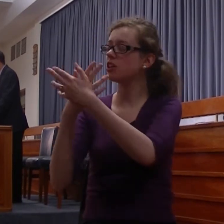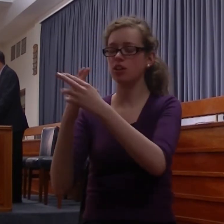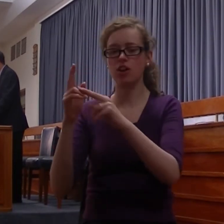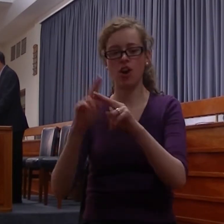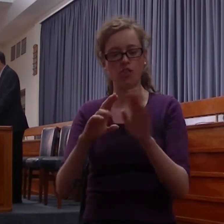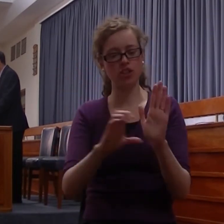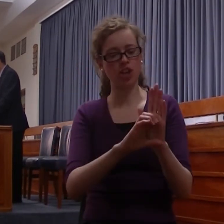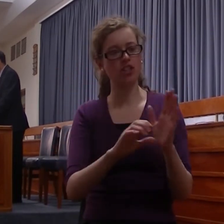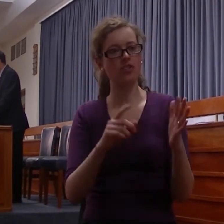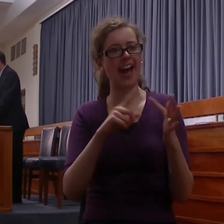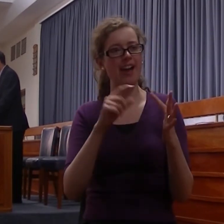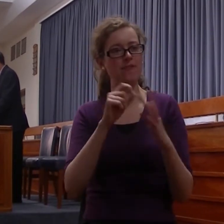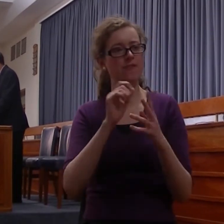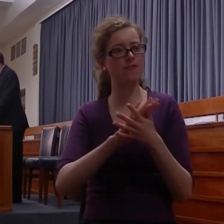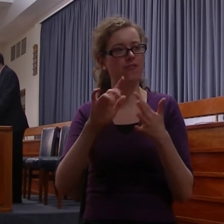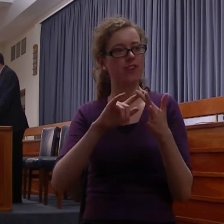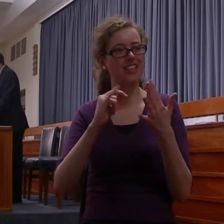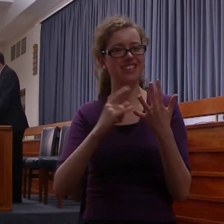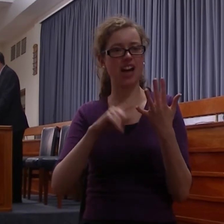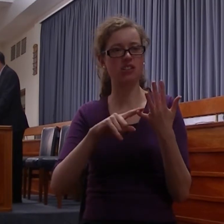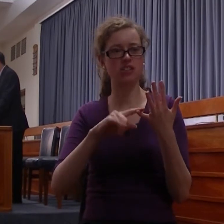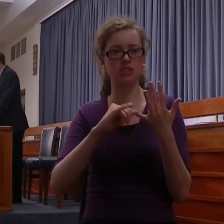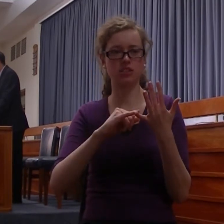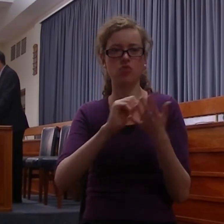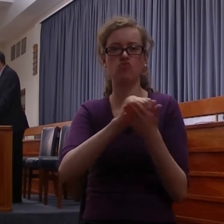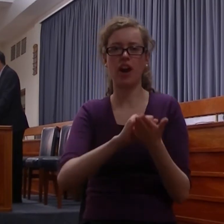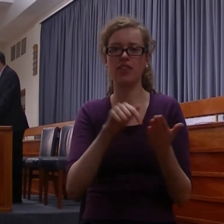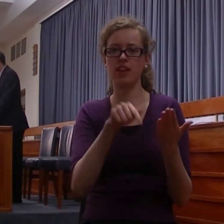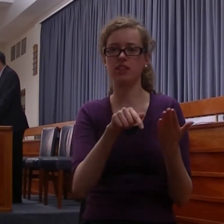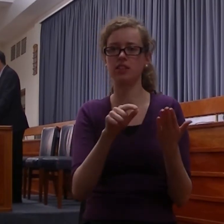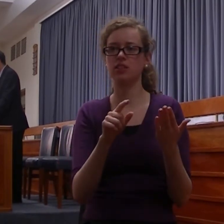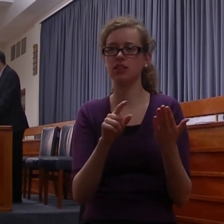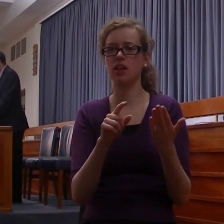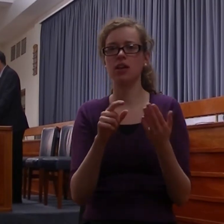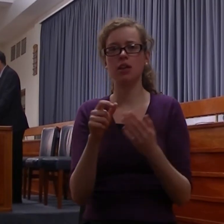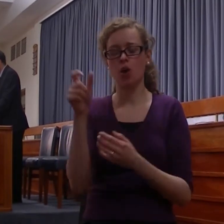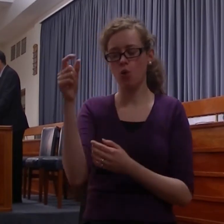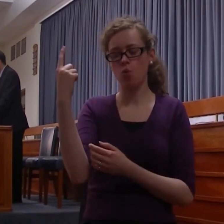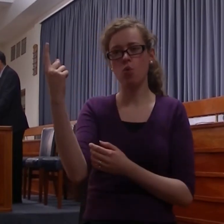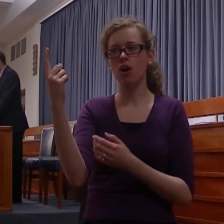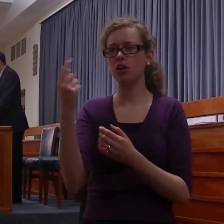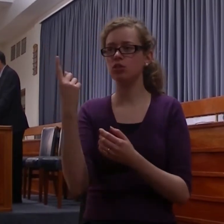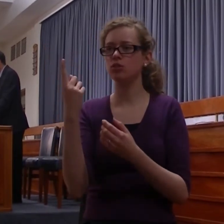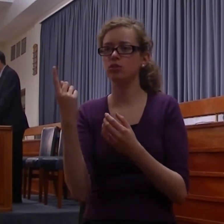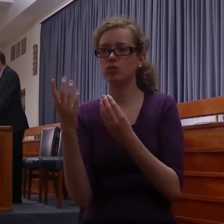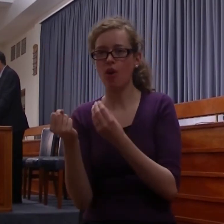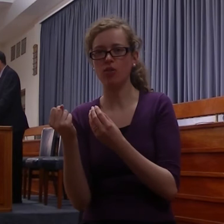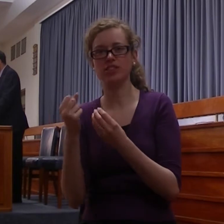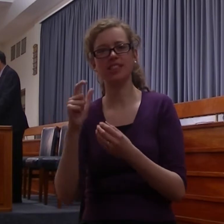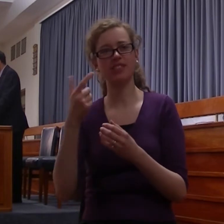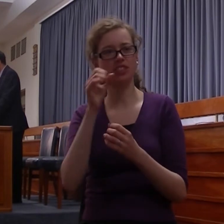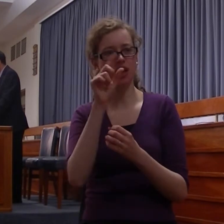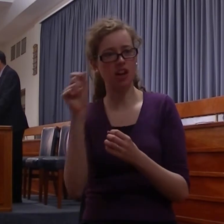Revelation chapter 2, verse 1. Unto the angel of the church of Ephesus write, these